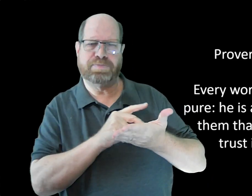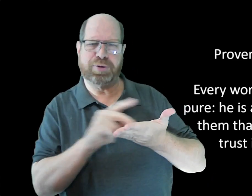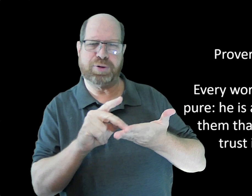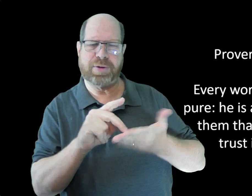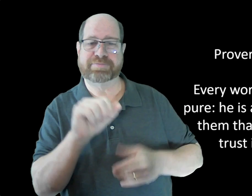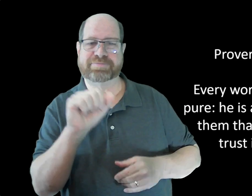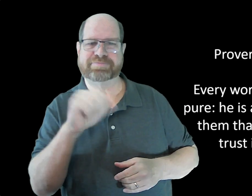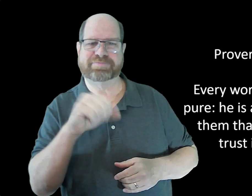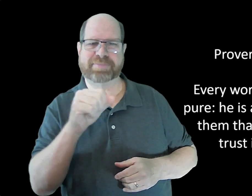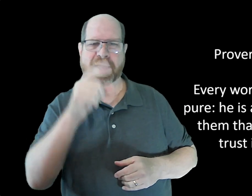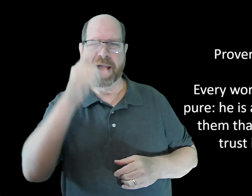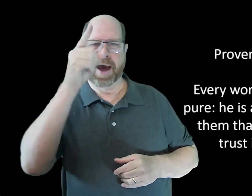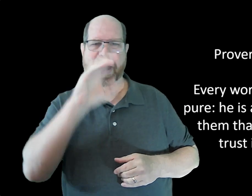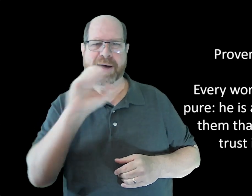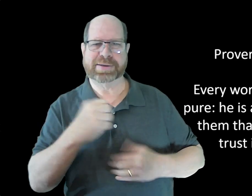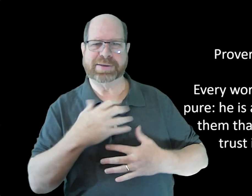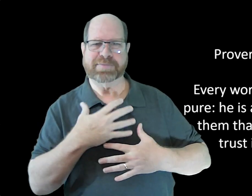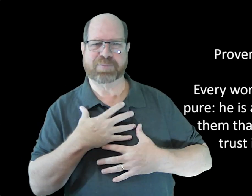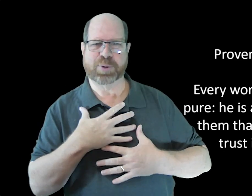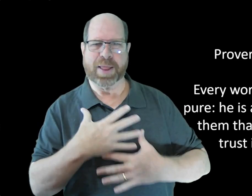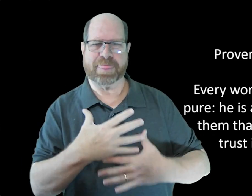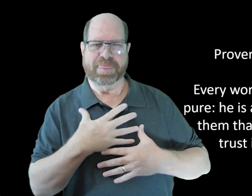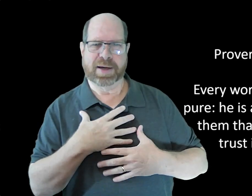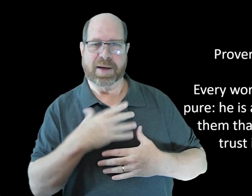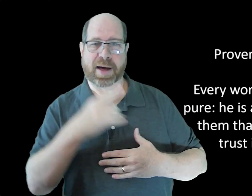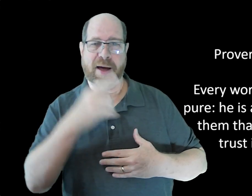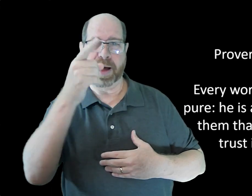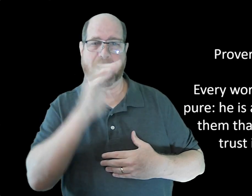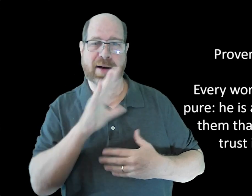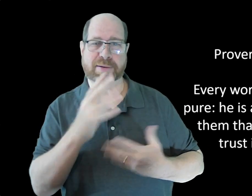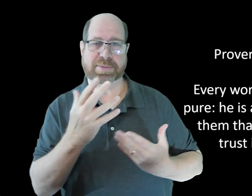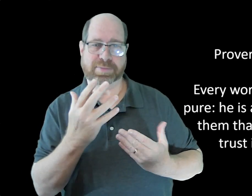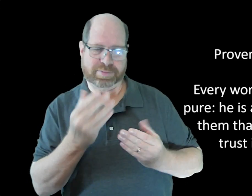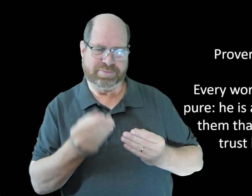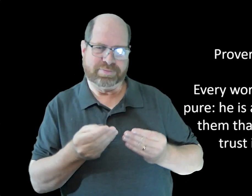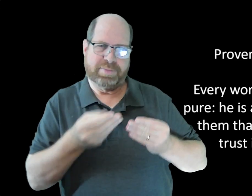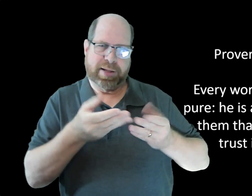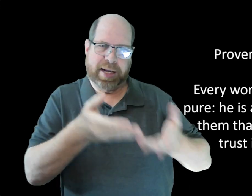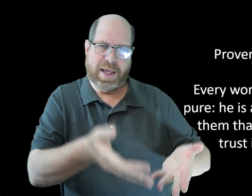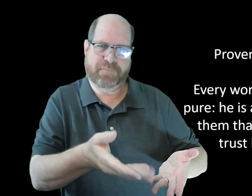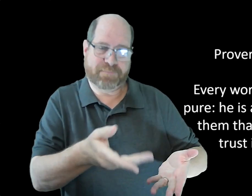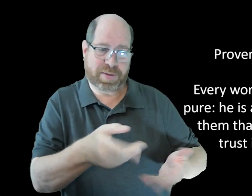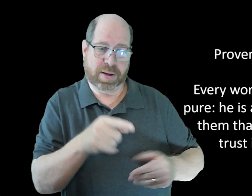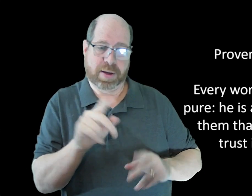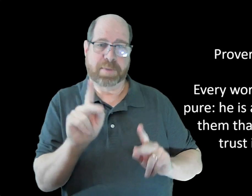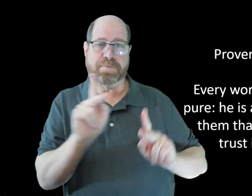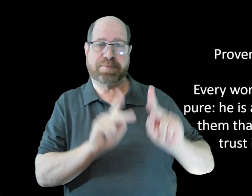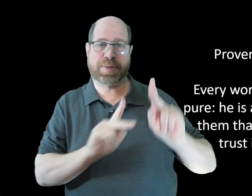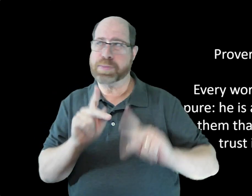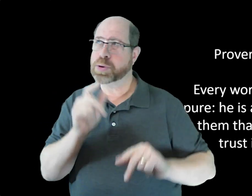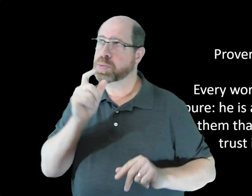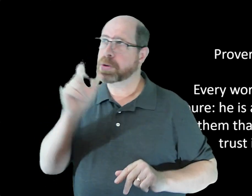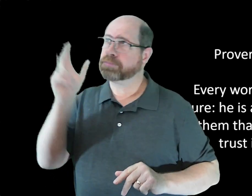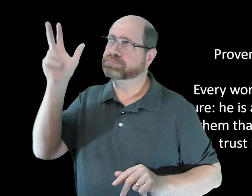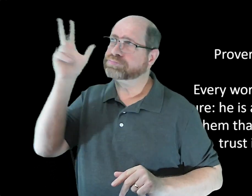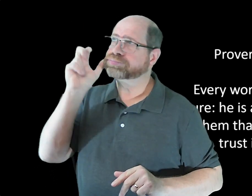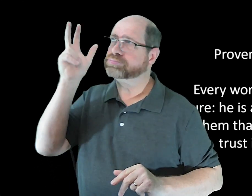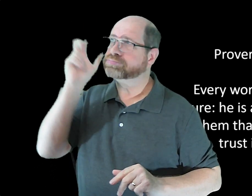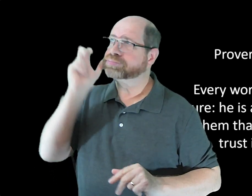Russians to protest Putin's invasion of Ukraine, where Moscow's forces are making virtually no progress, and Ukraine says